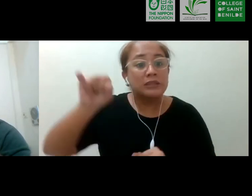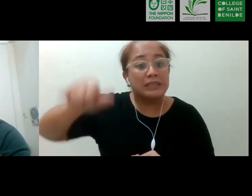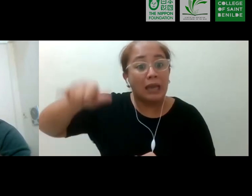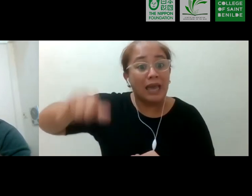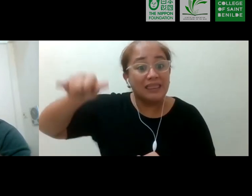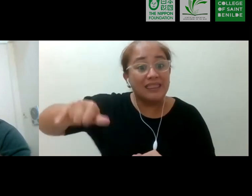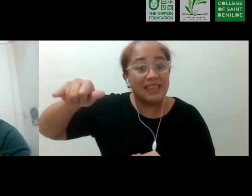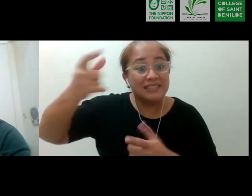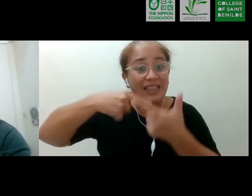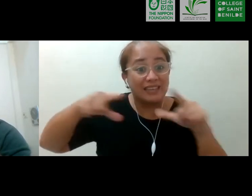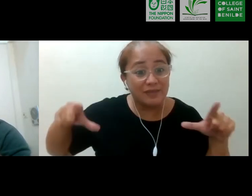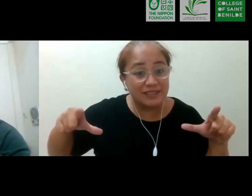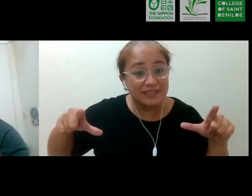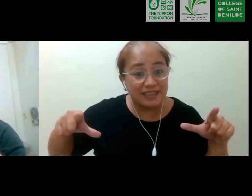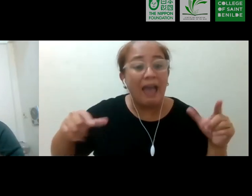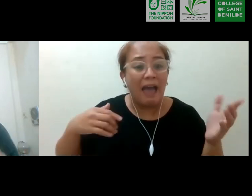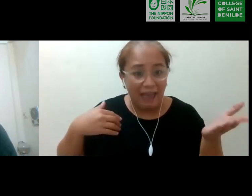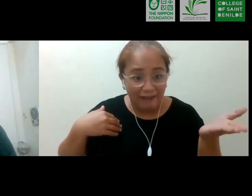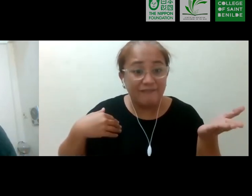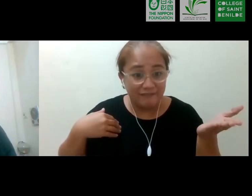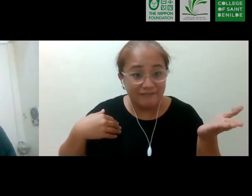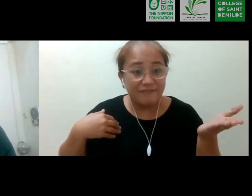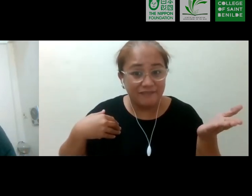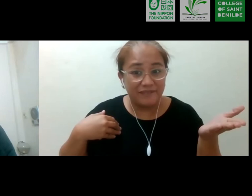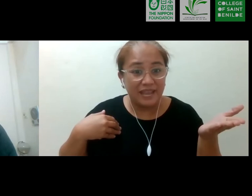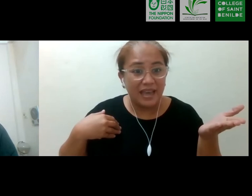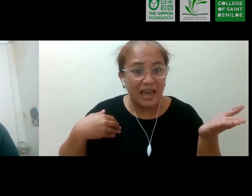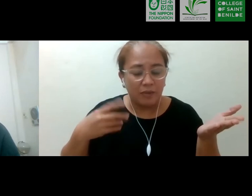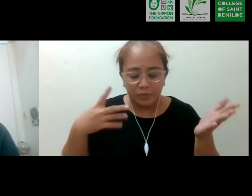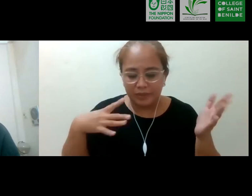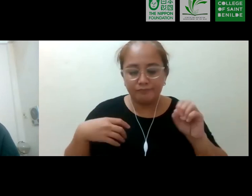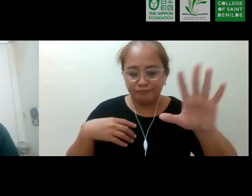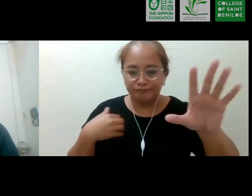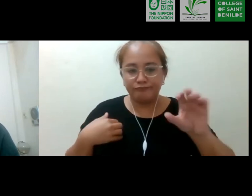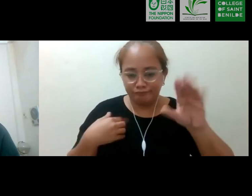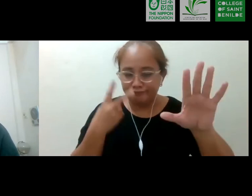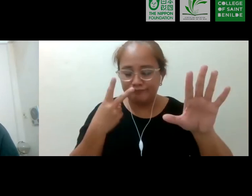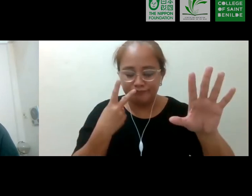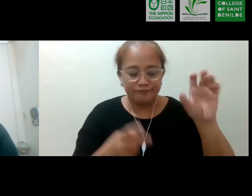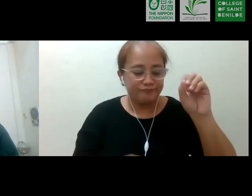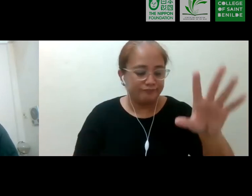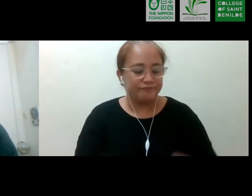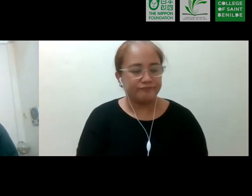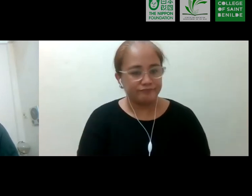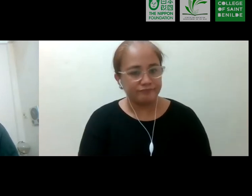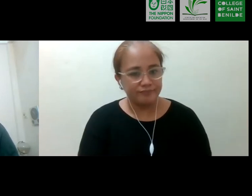Language. It has, let me pull that up so you can kind of see that.